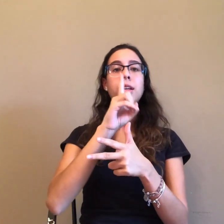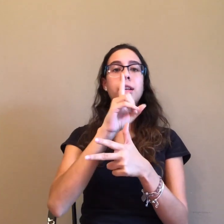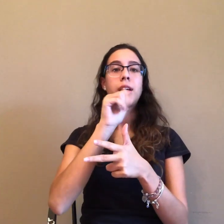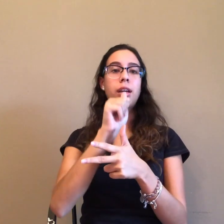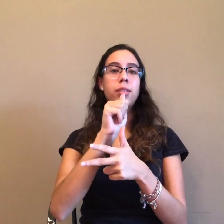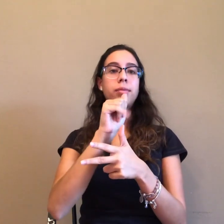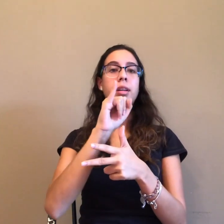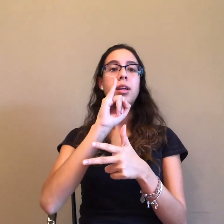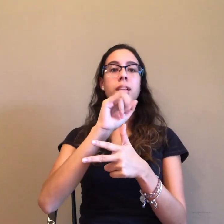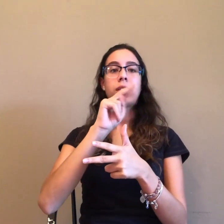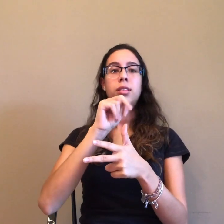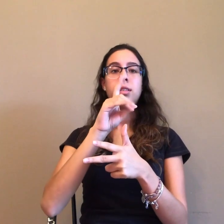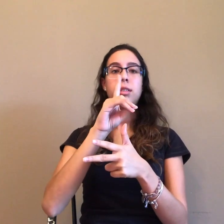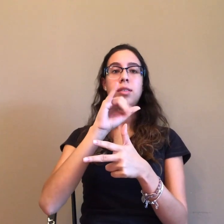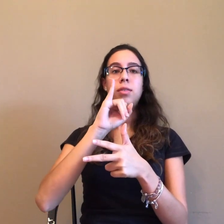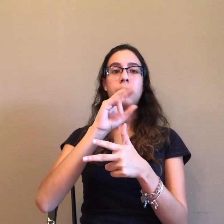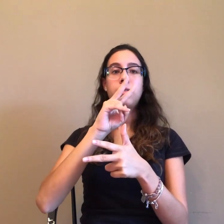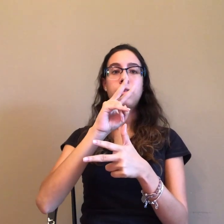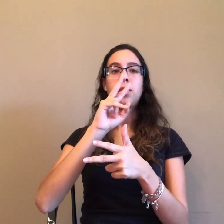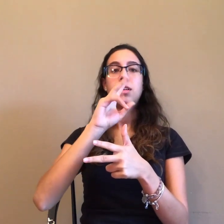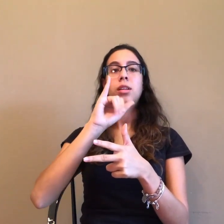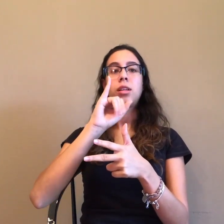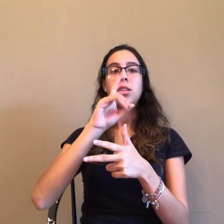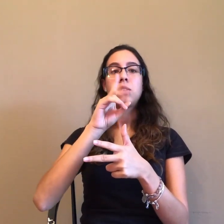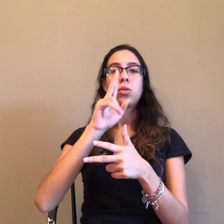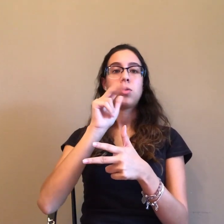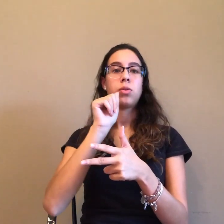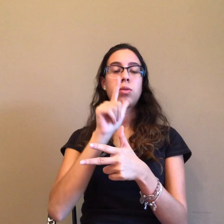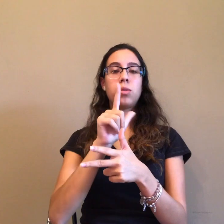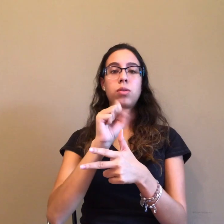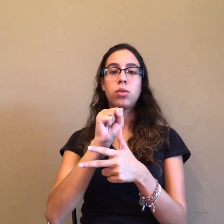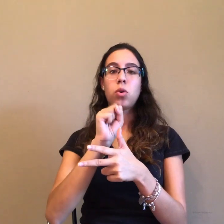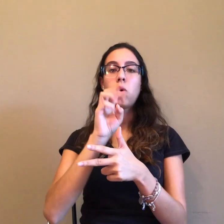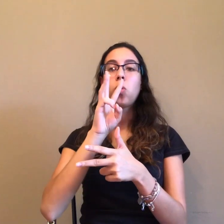The first is the IDA, Individuals with Disabilities Act.